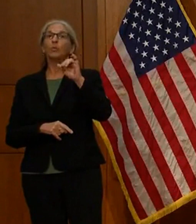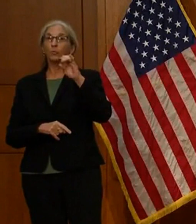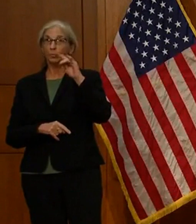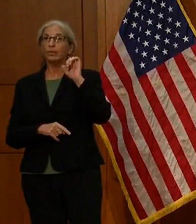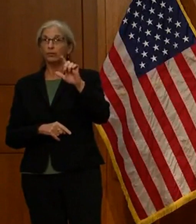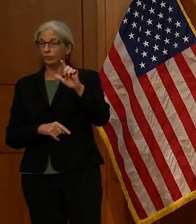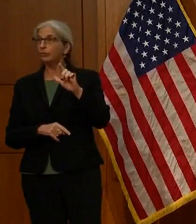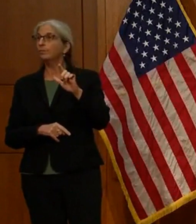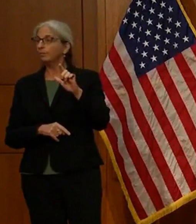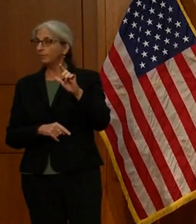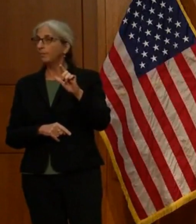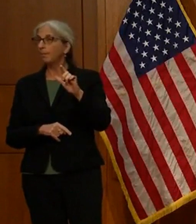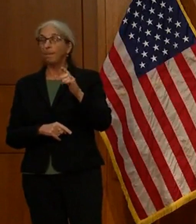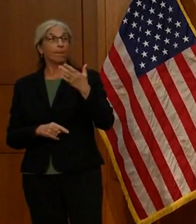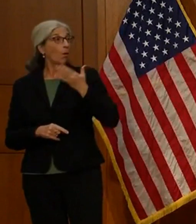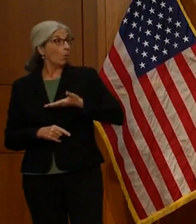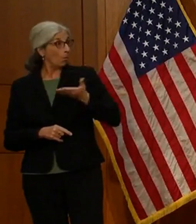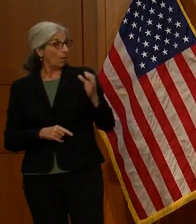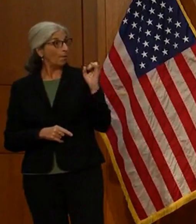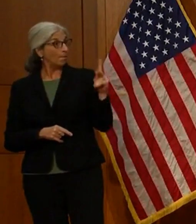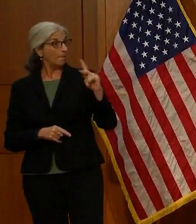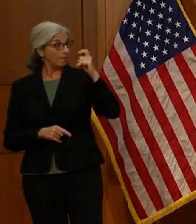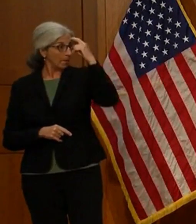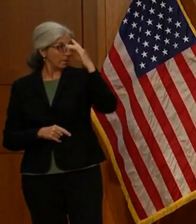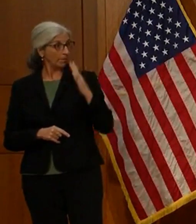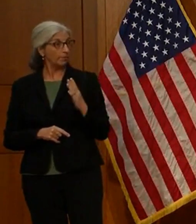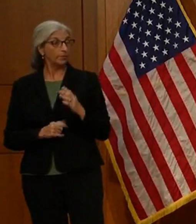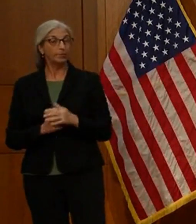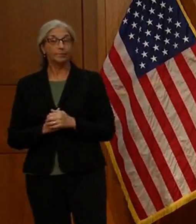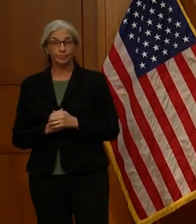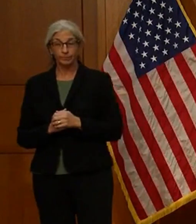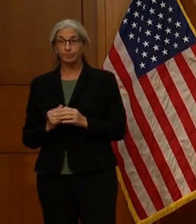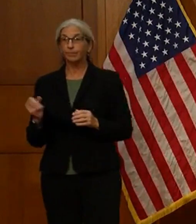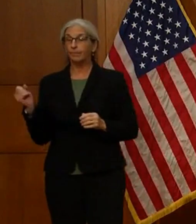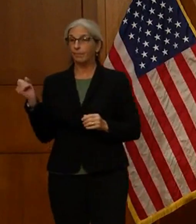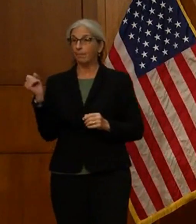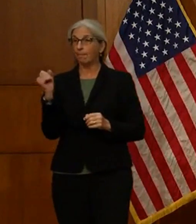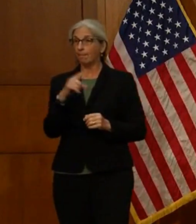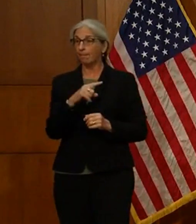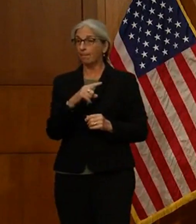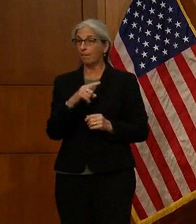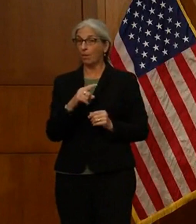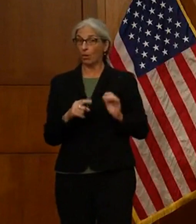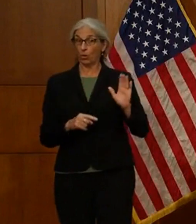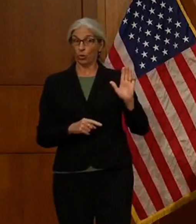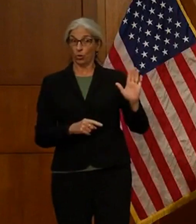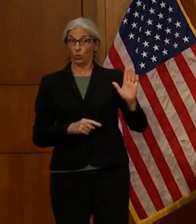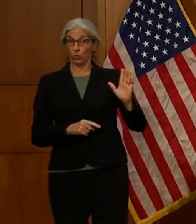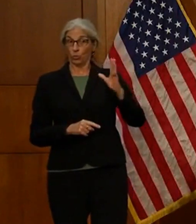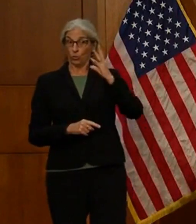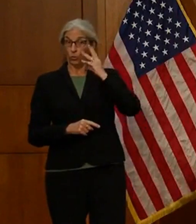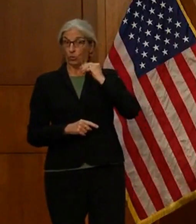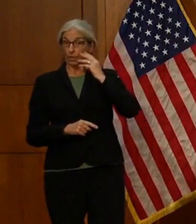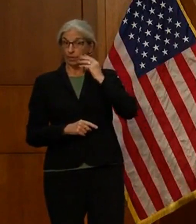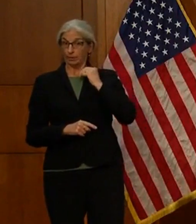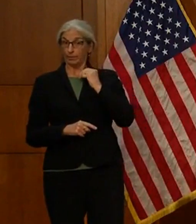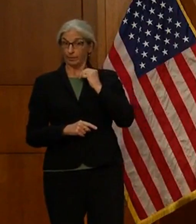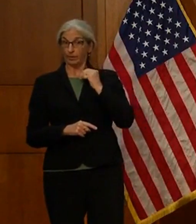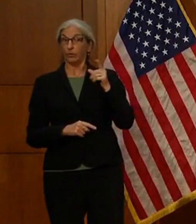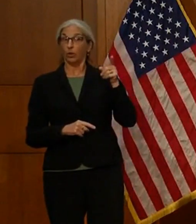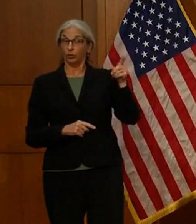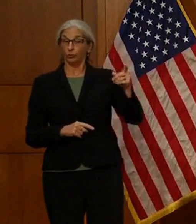Yes, thank you, and Governor, welcome back. I wanted to ask you if the personal experience and the perspective of